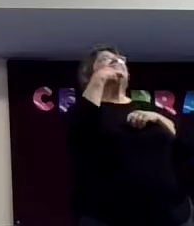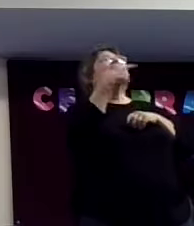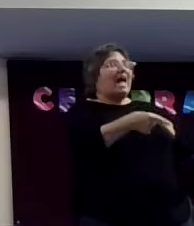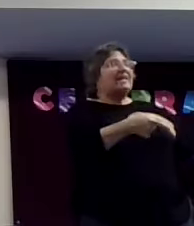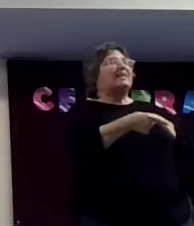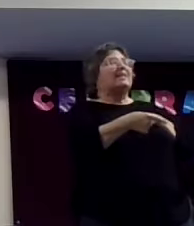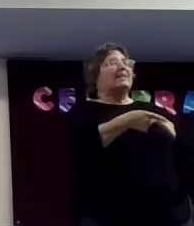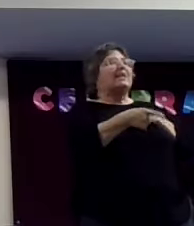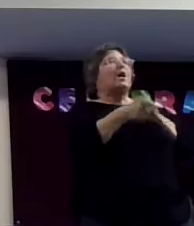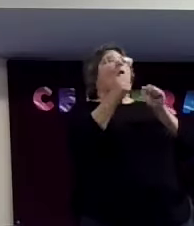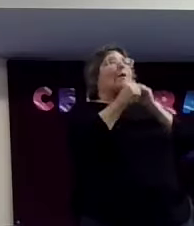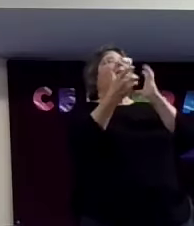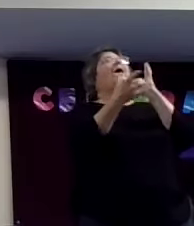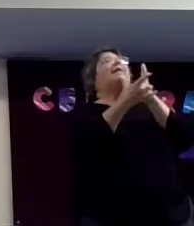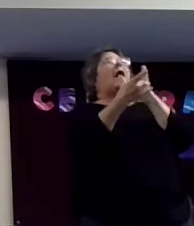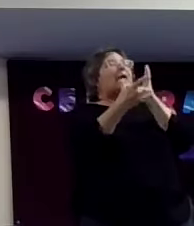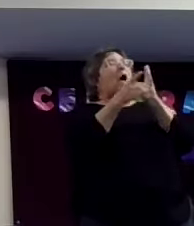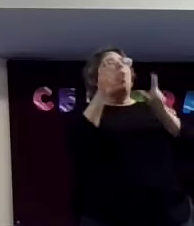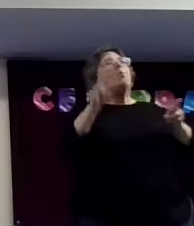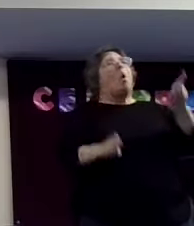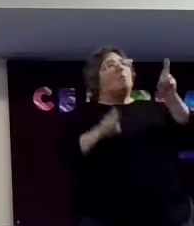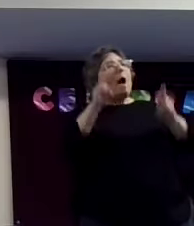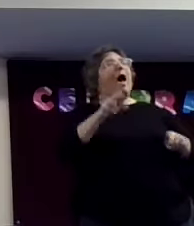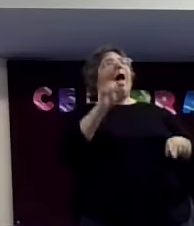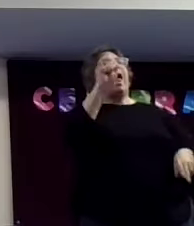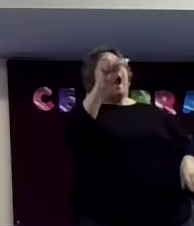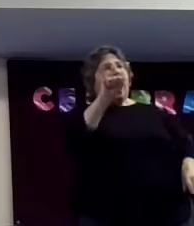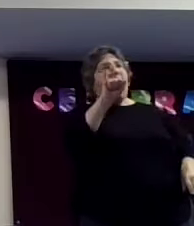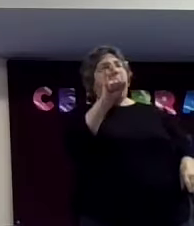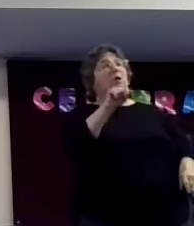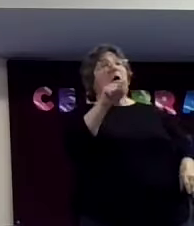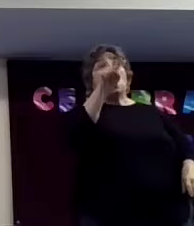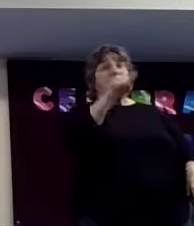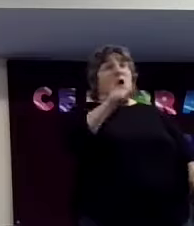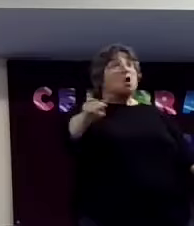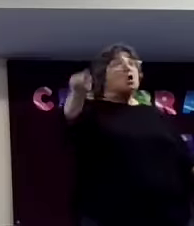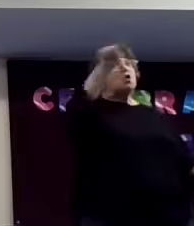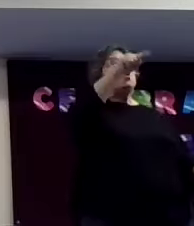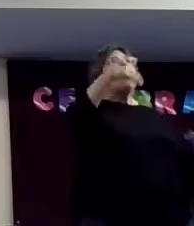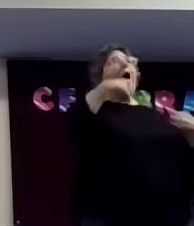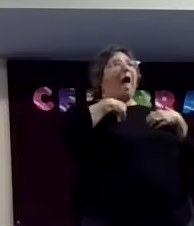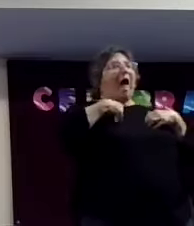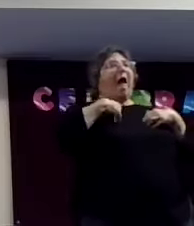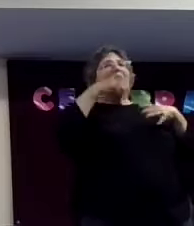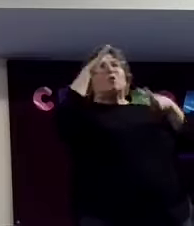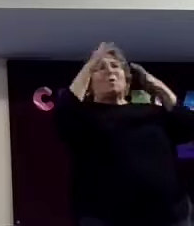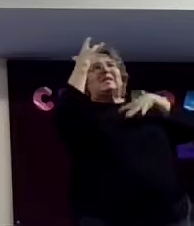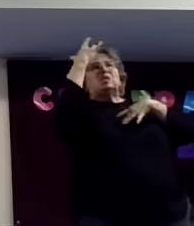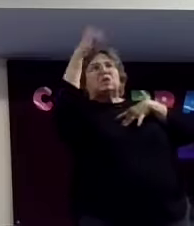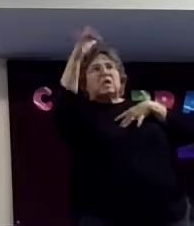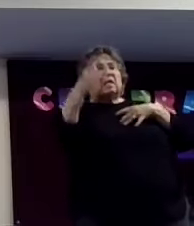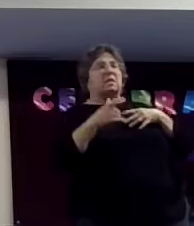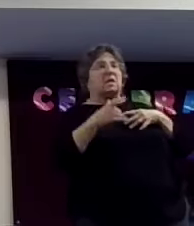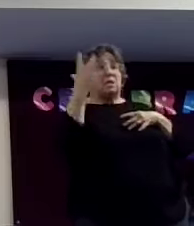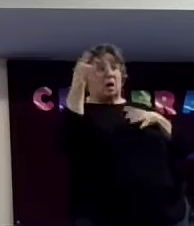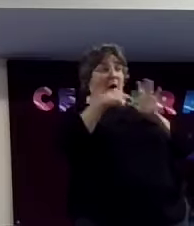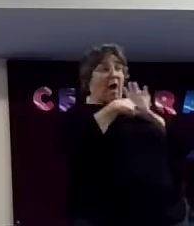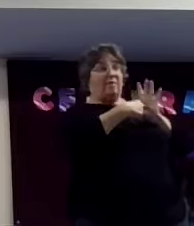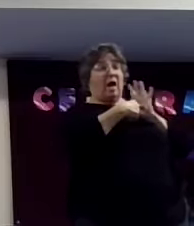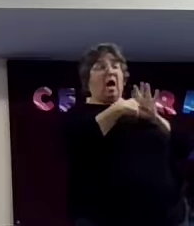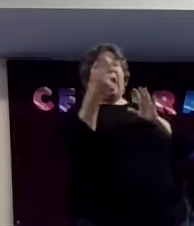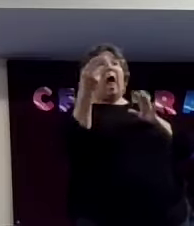said, with technology, with robotics, with AI, you have creative genius. That's why she gave